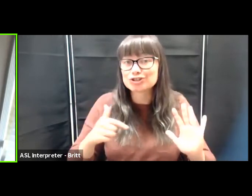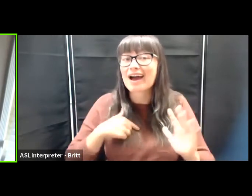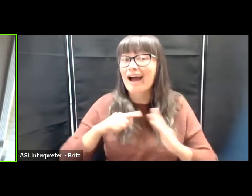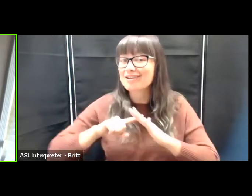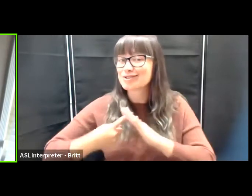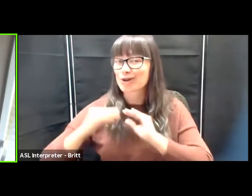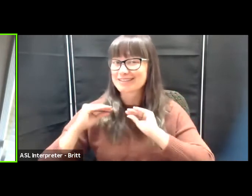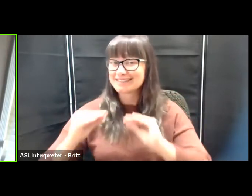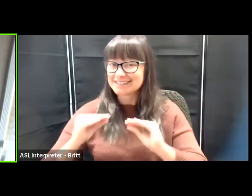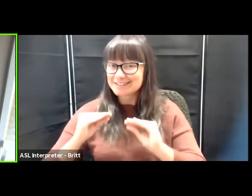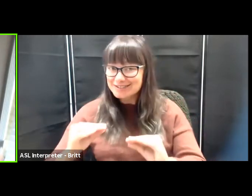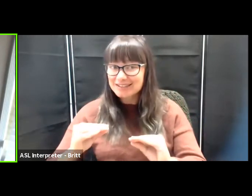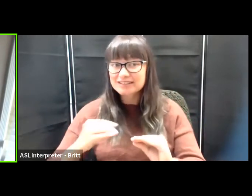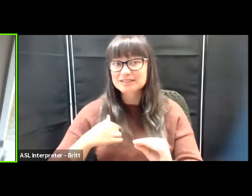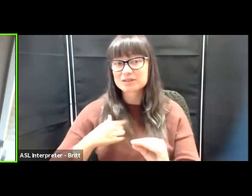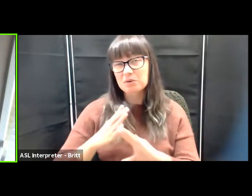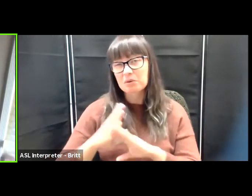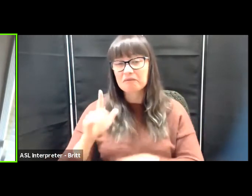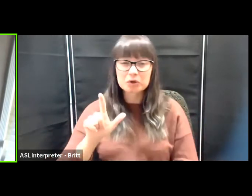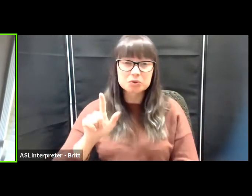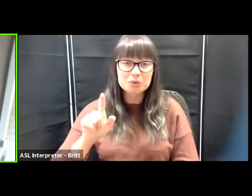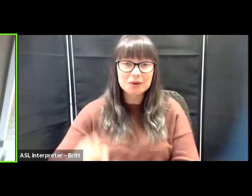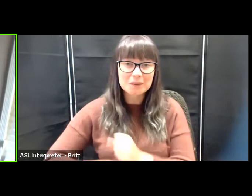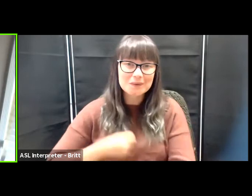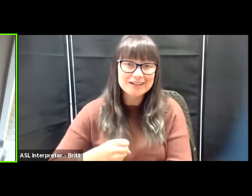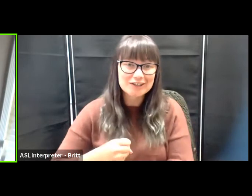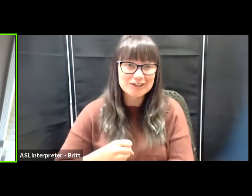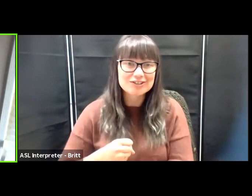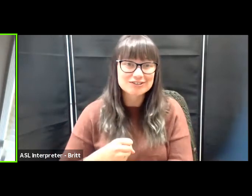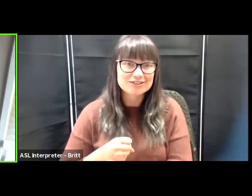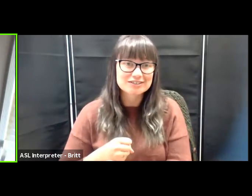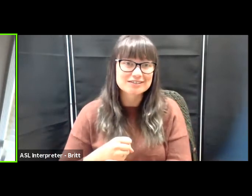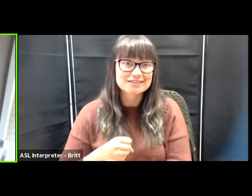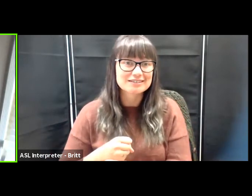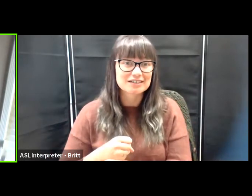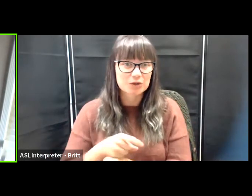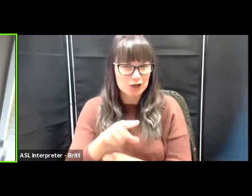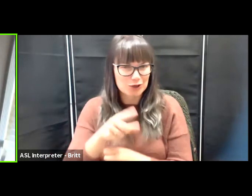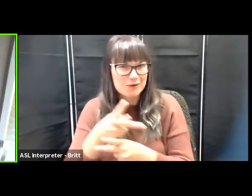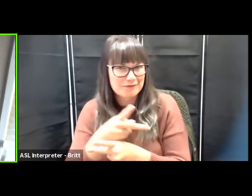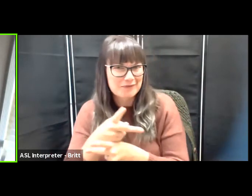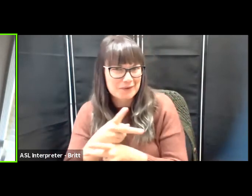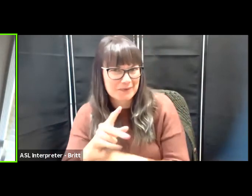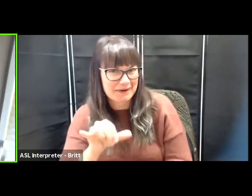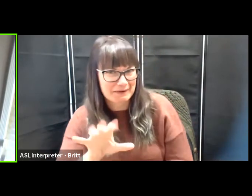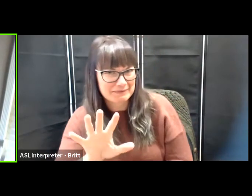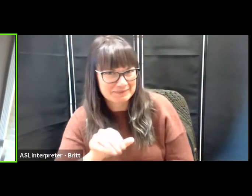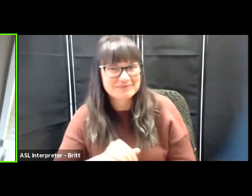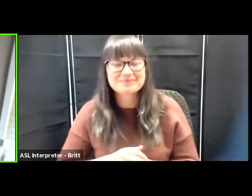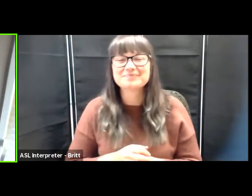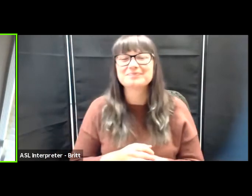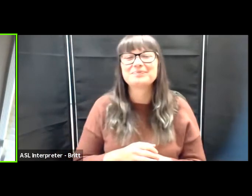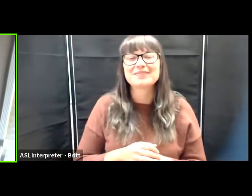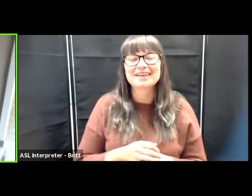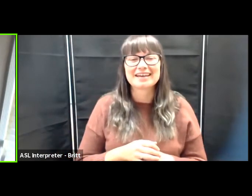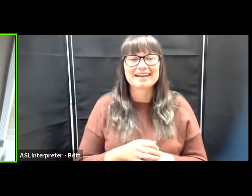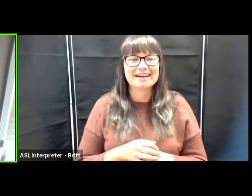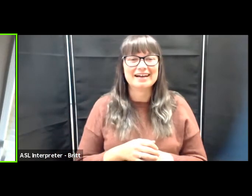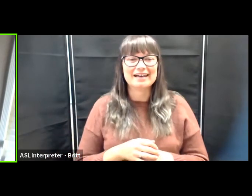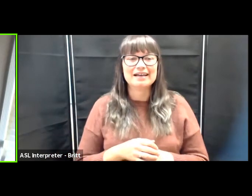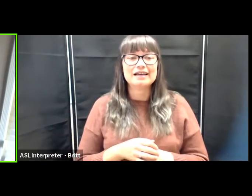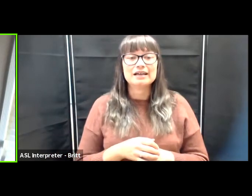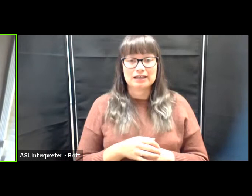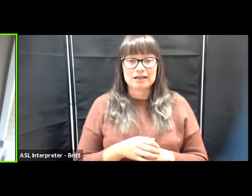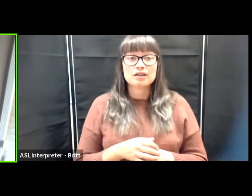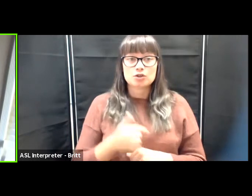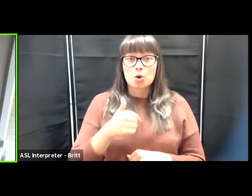So I've been teaching for 21 years. You can do the math on that. Okay, so when